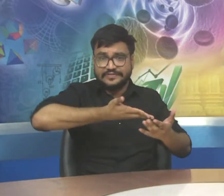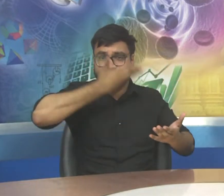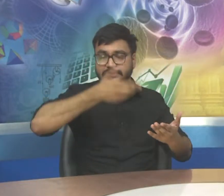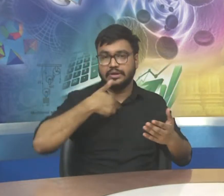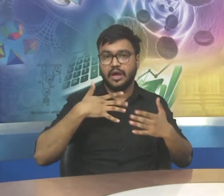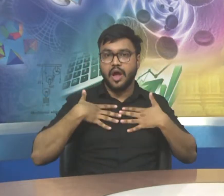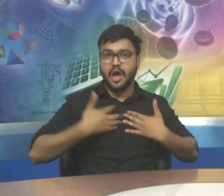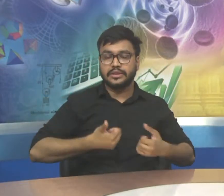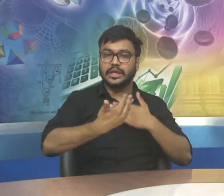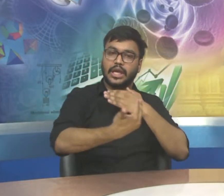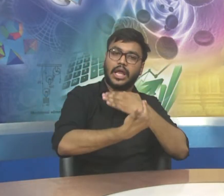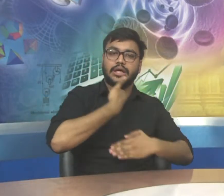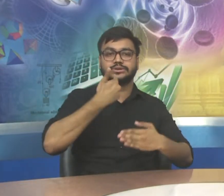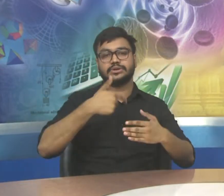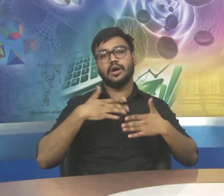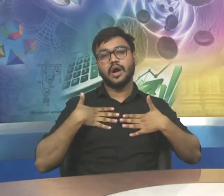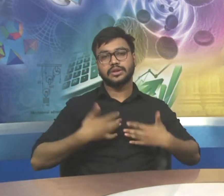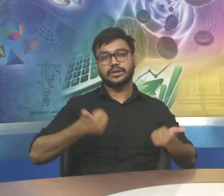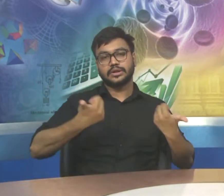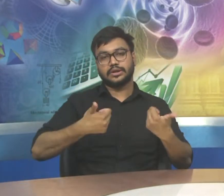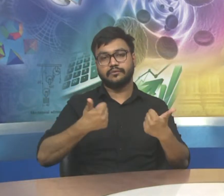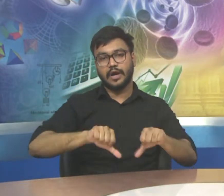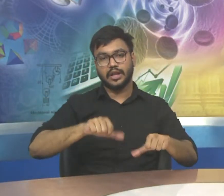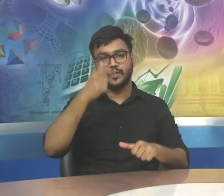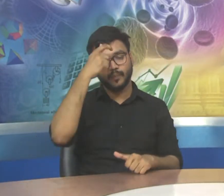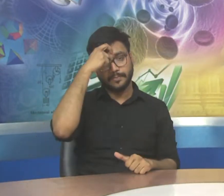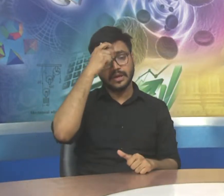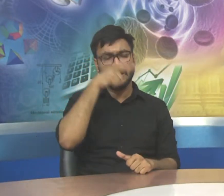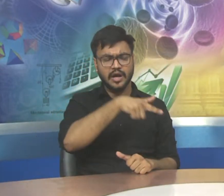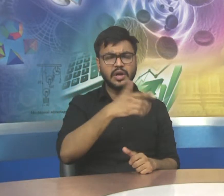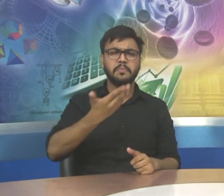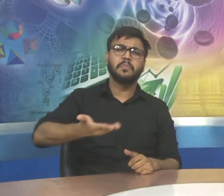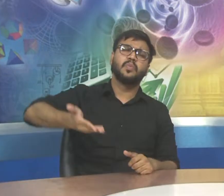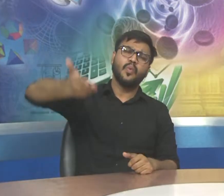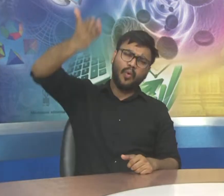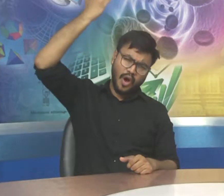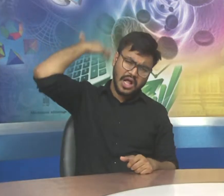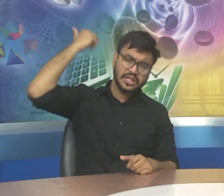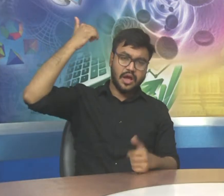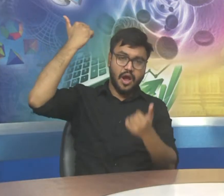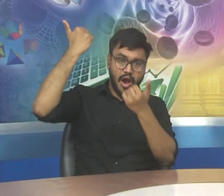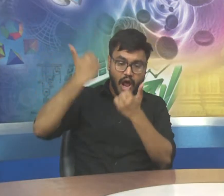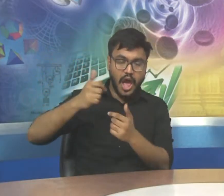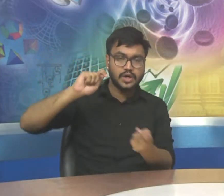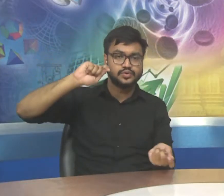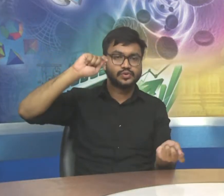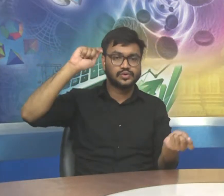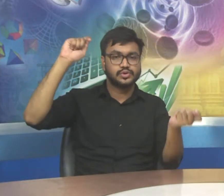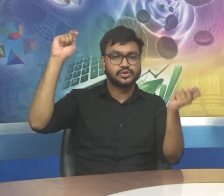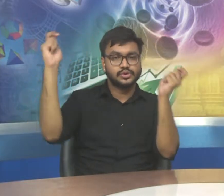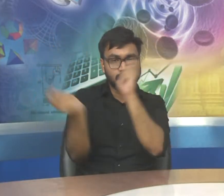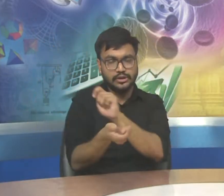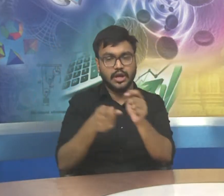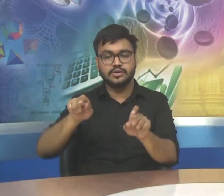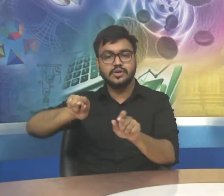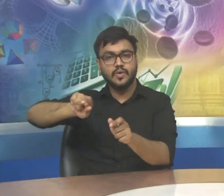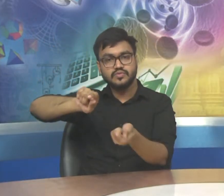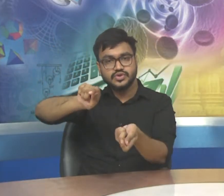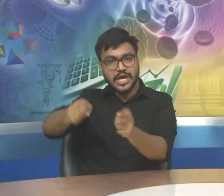it can lead to several health related problems. It has been used previously, but